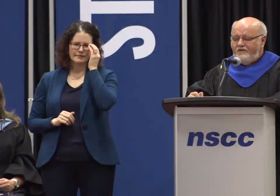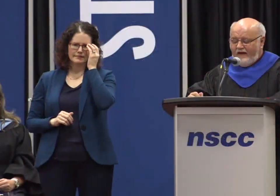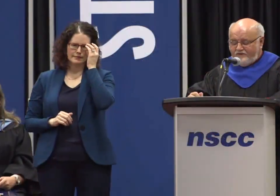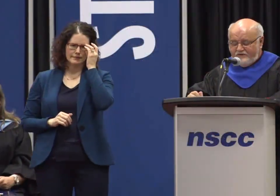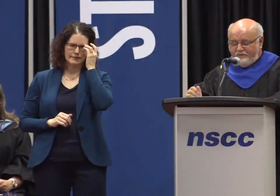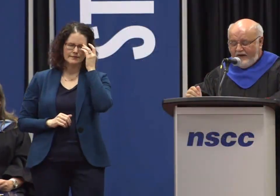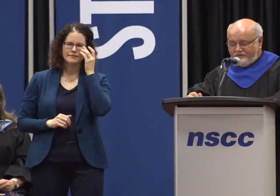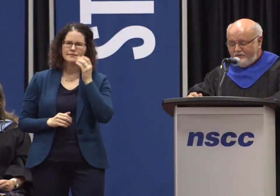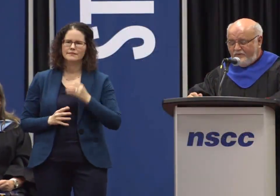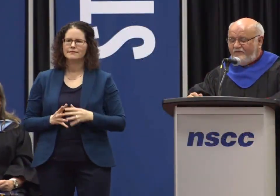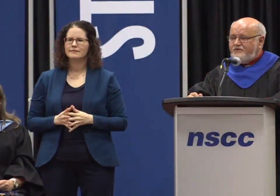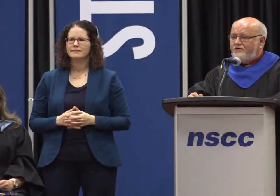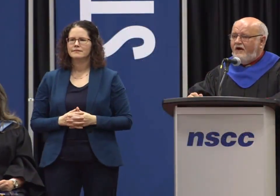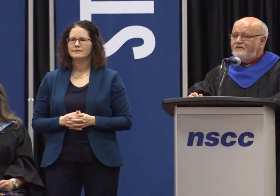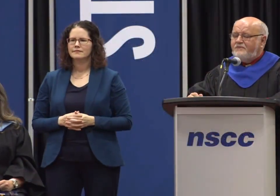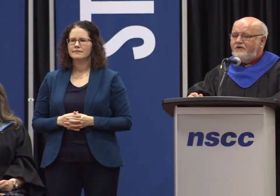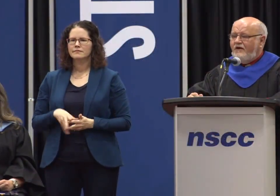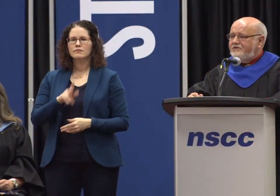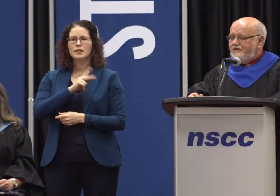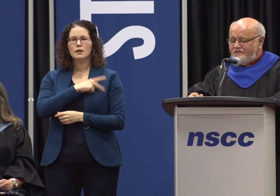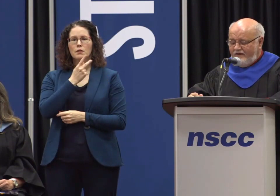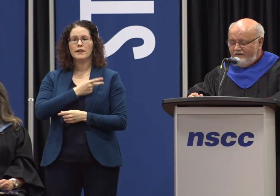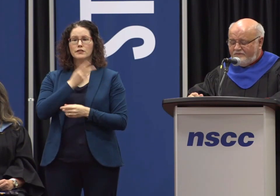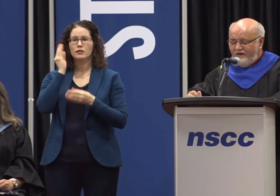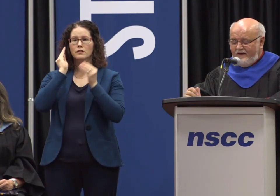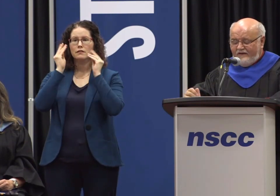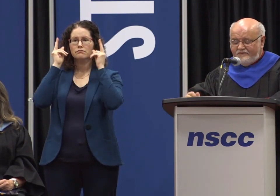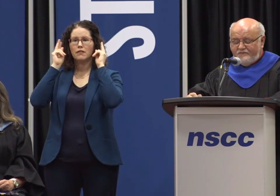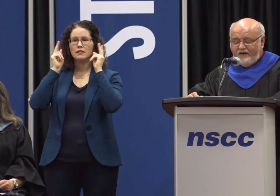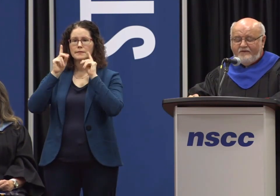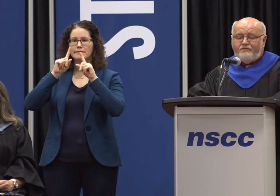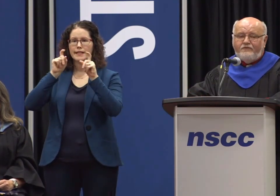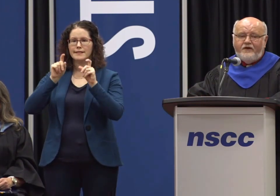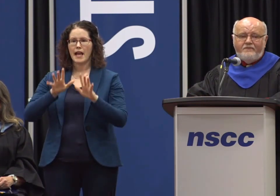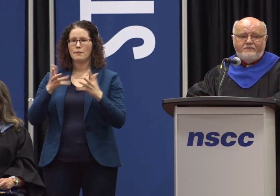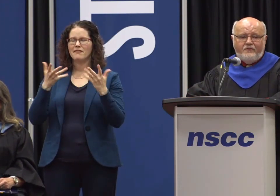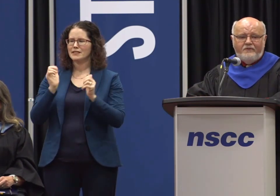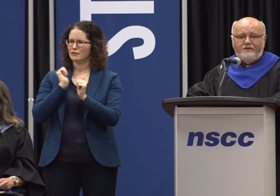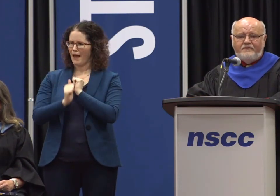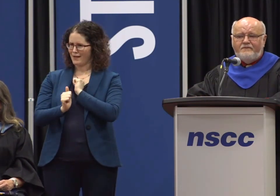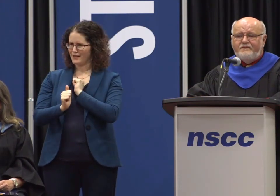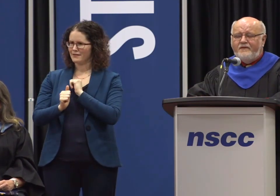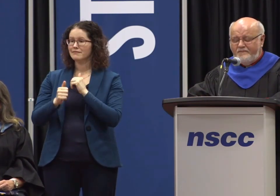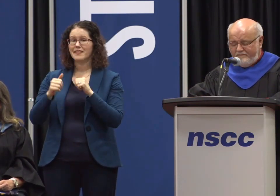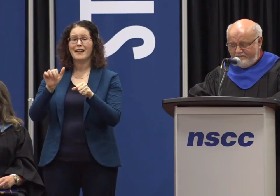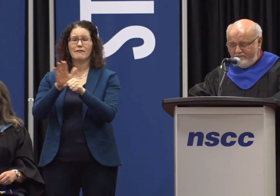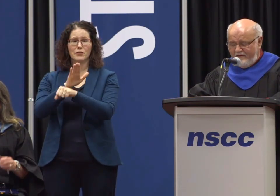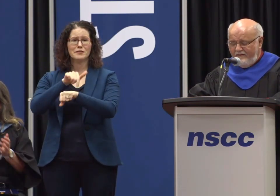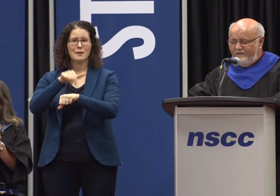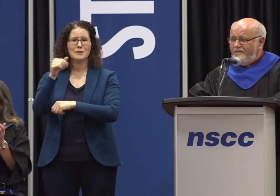Not only that, she's passed her provincial cosmetology exams and has obtained full-time employment.